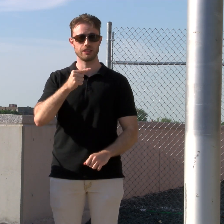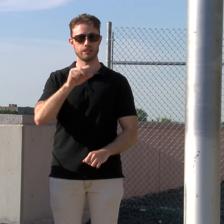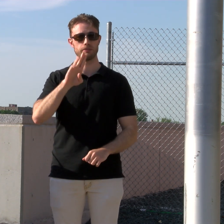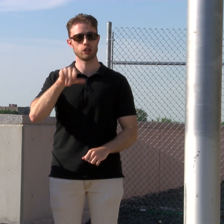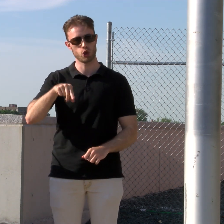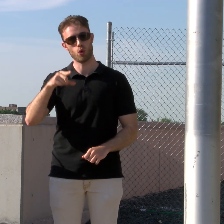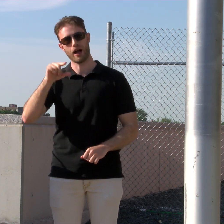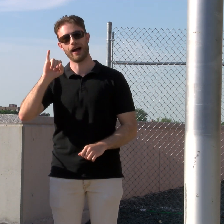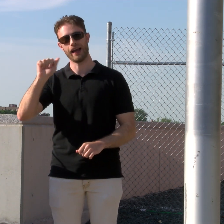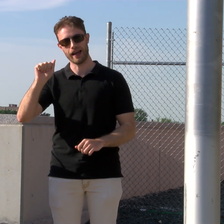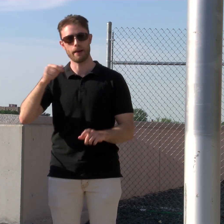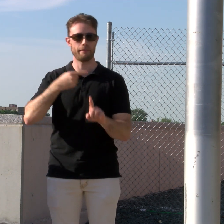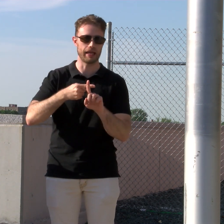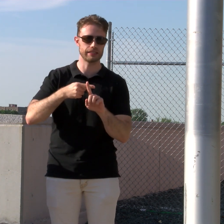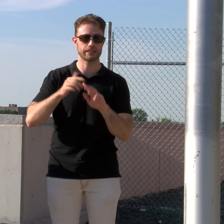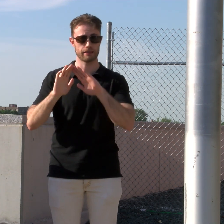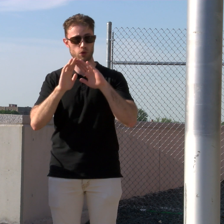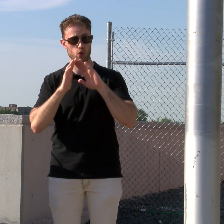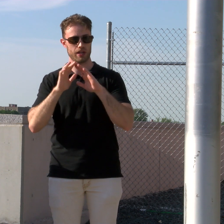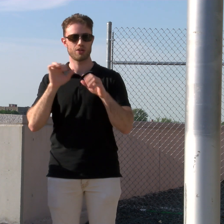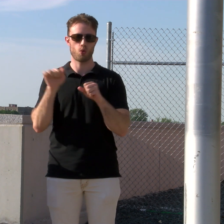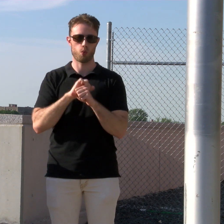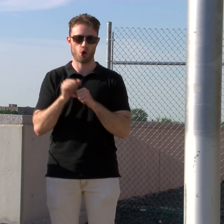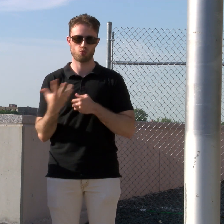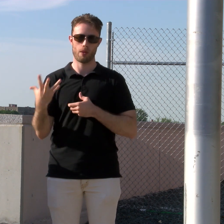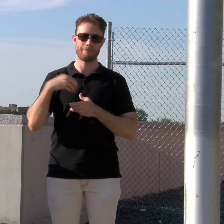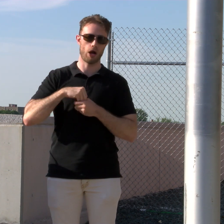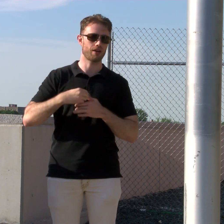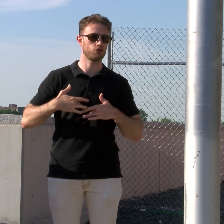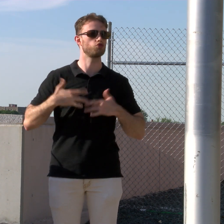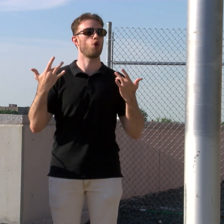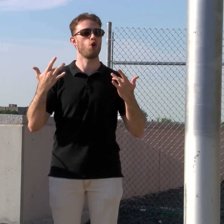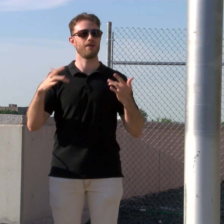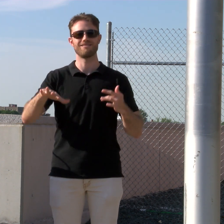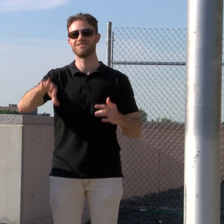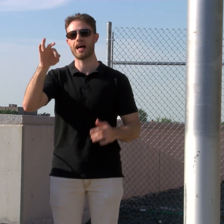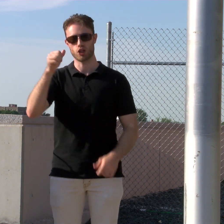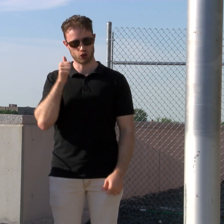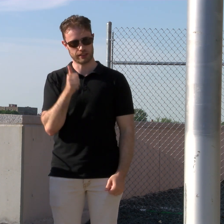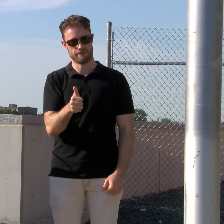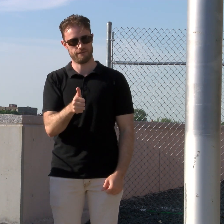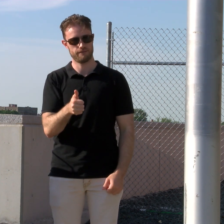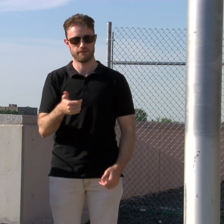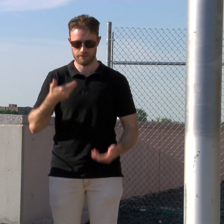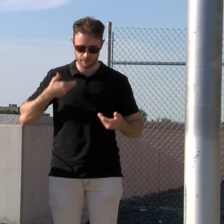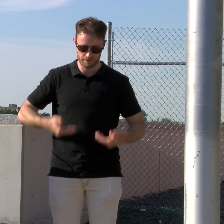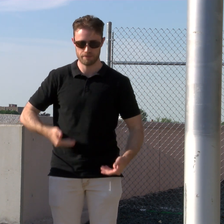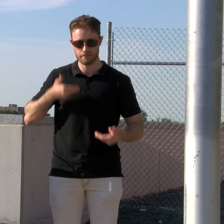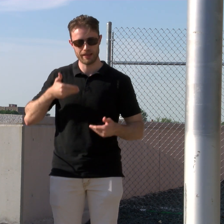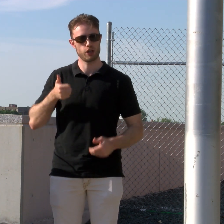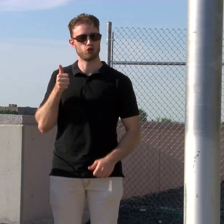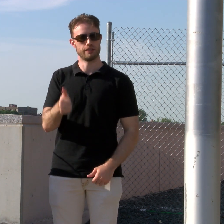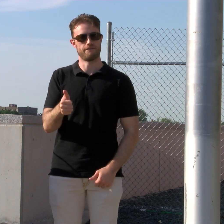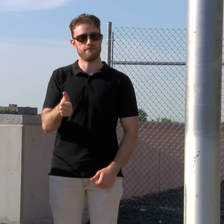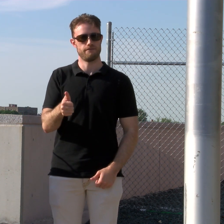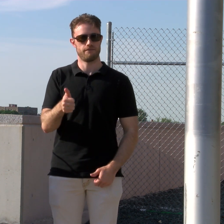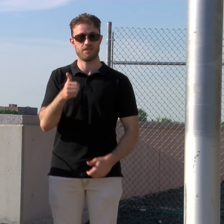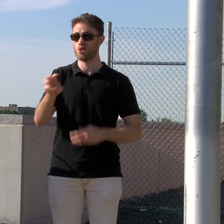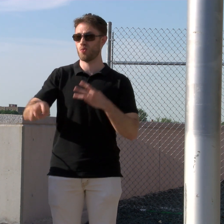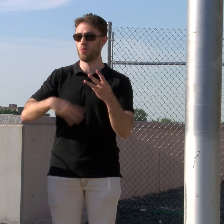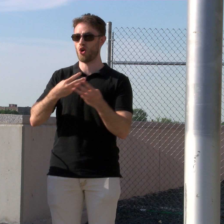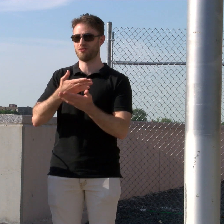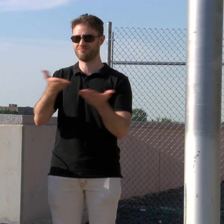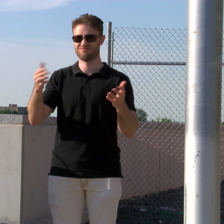LGBTQIA+ community works to embody the joy of finding yourself and being yourself in a world that is working